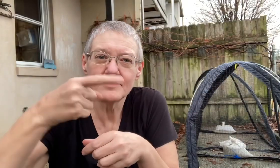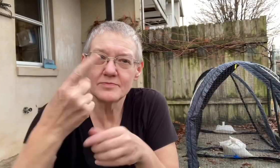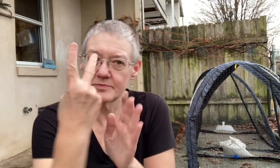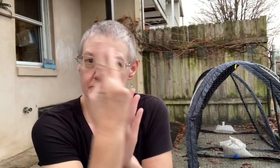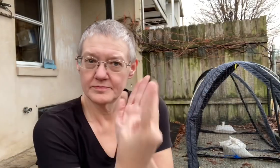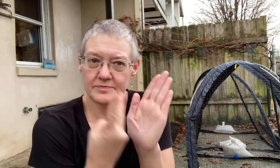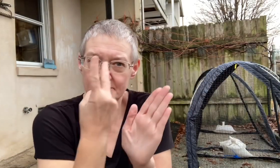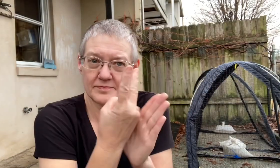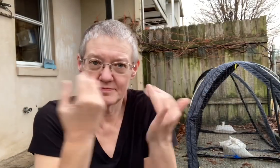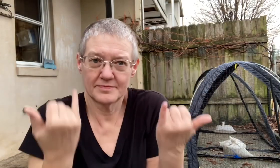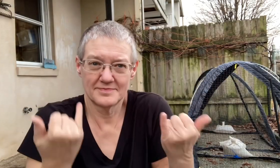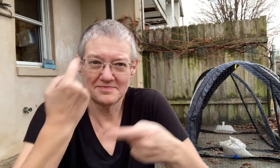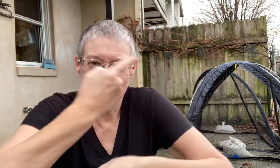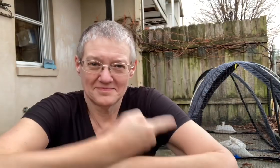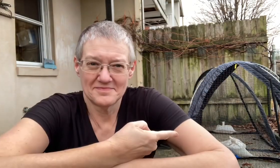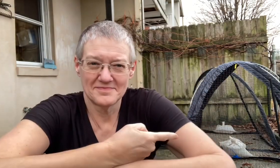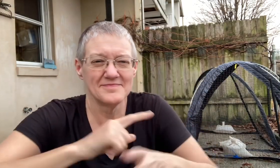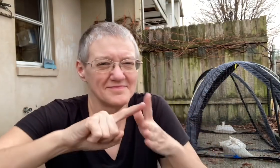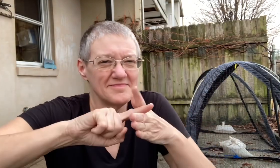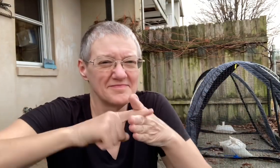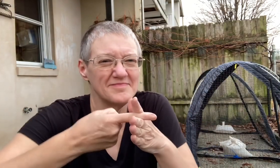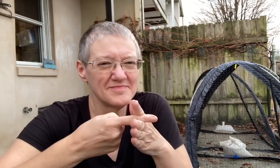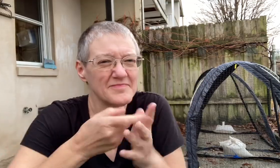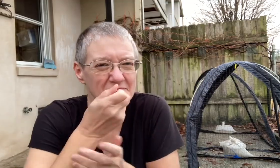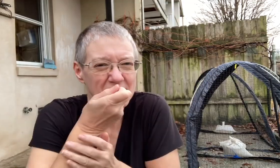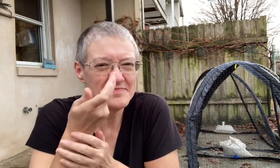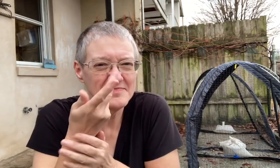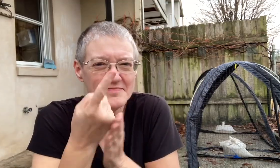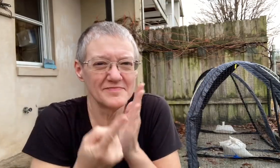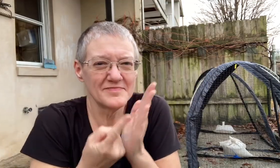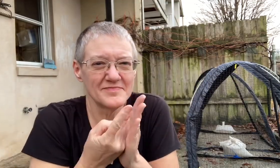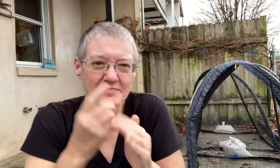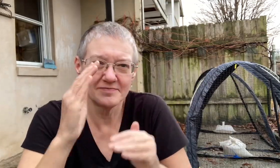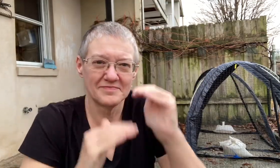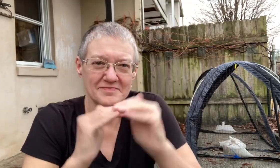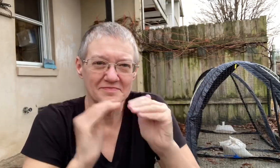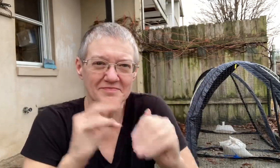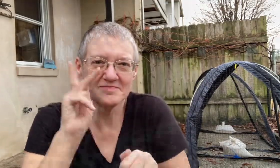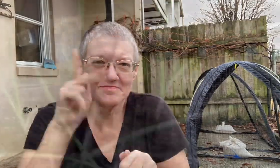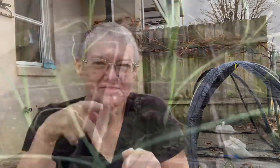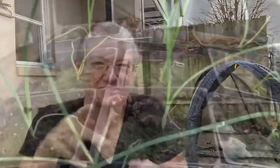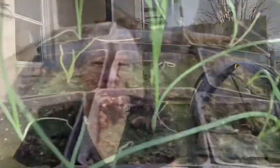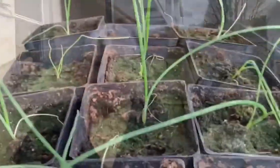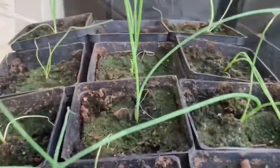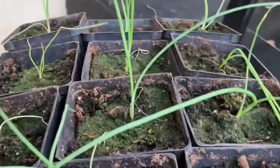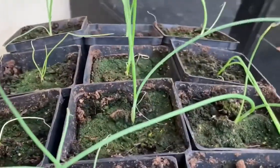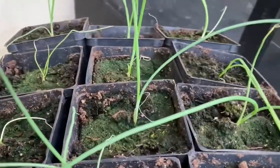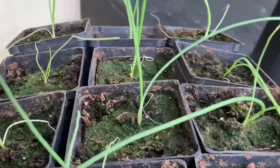And we're only going to start by leaving them outside 2 hours today. We just have to build up